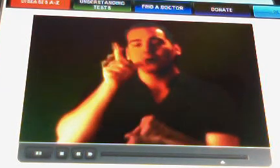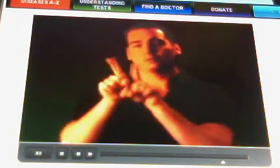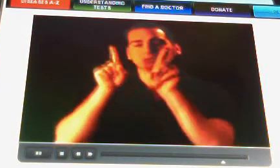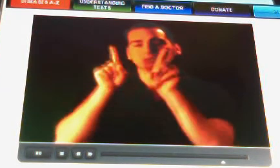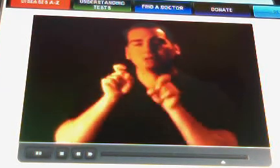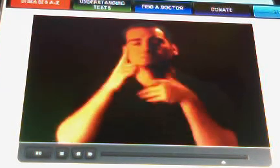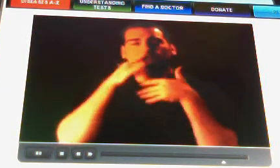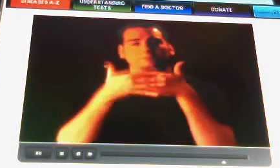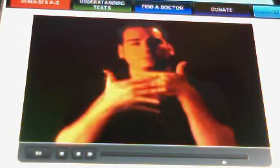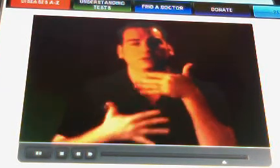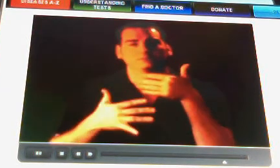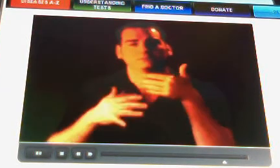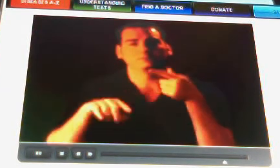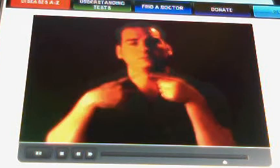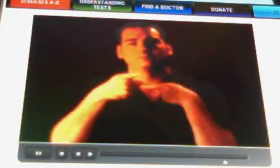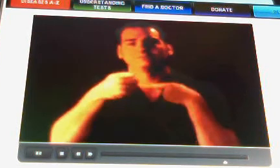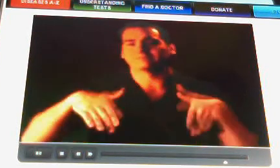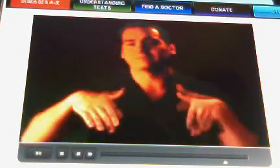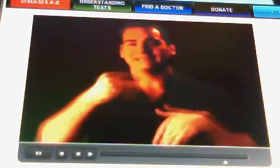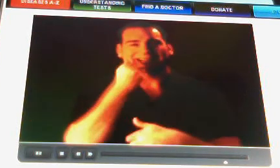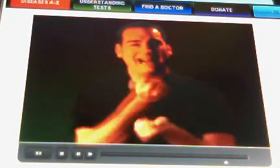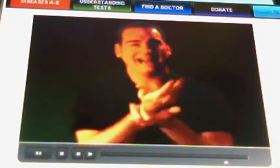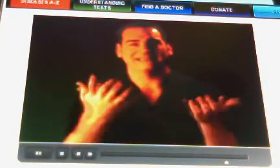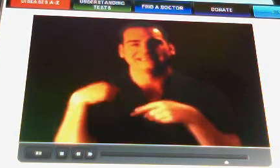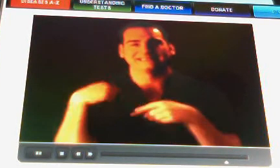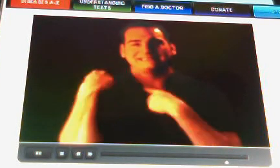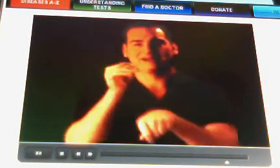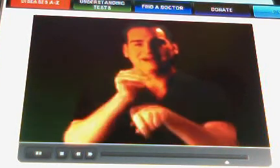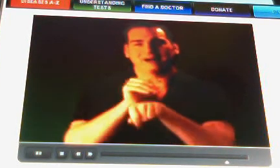the oral glucose tolerance test.